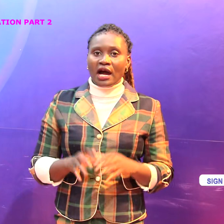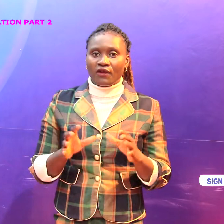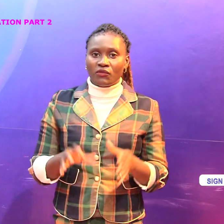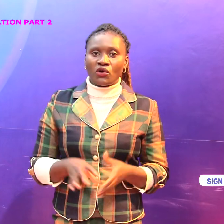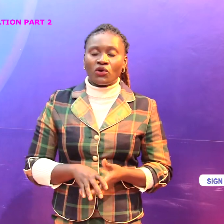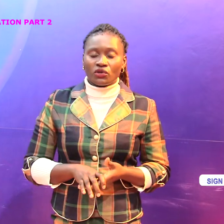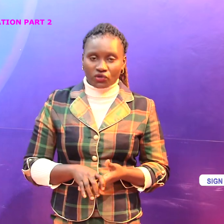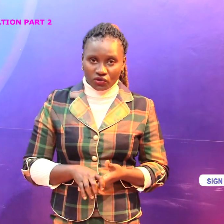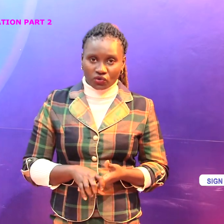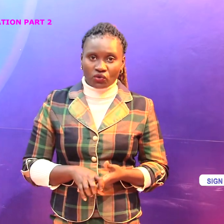having more